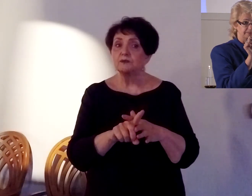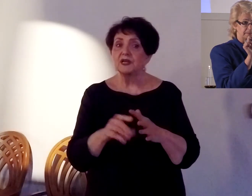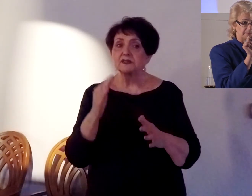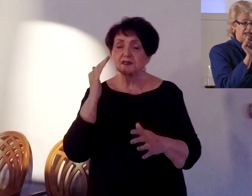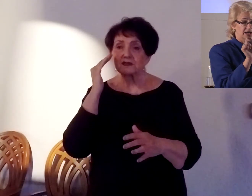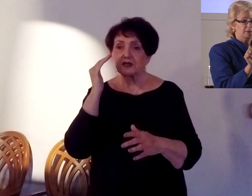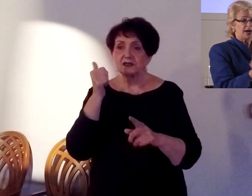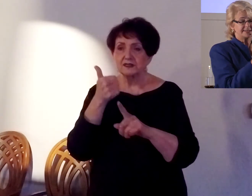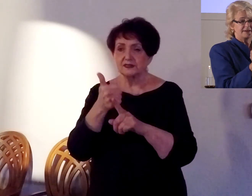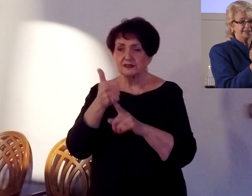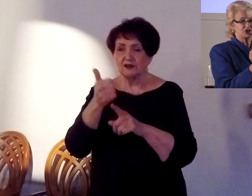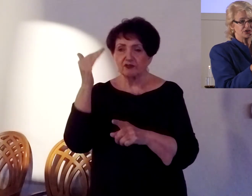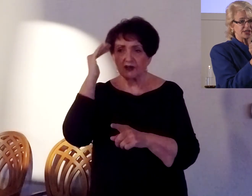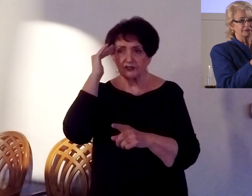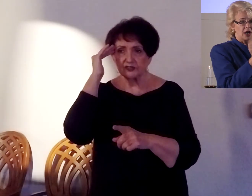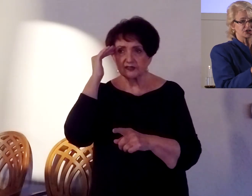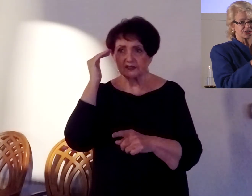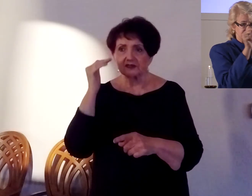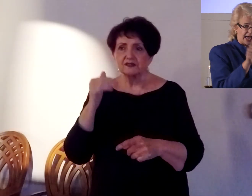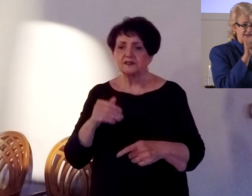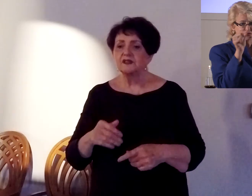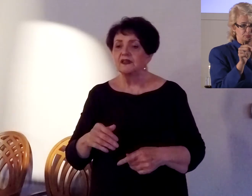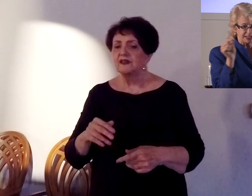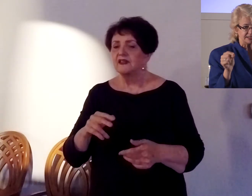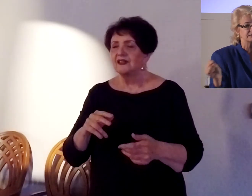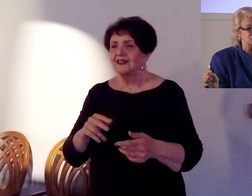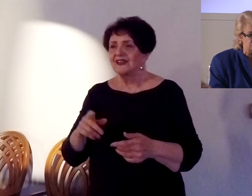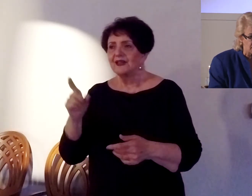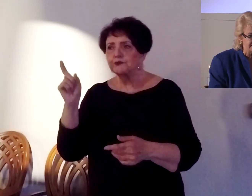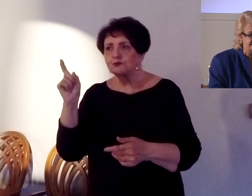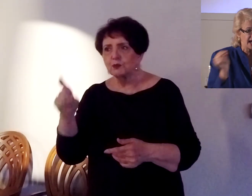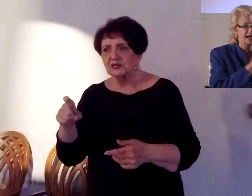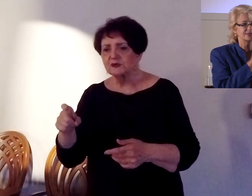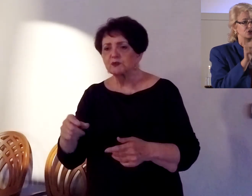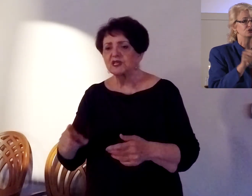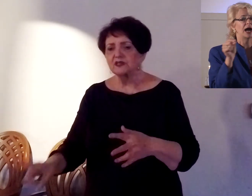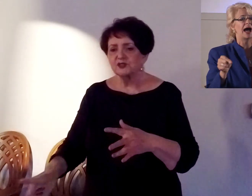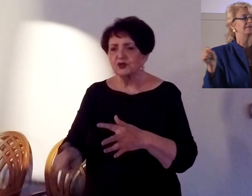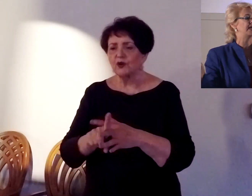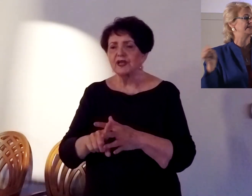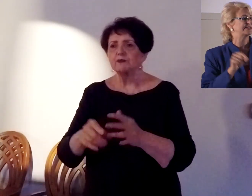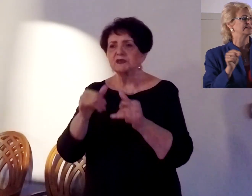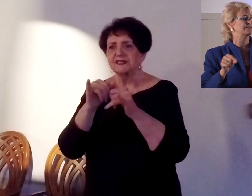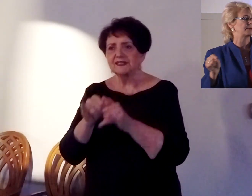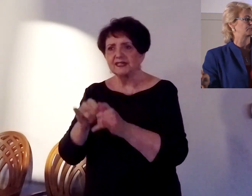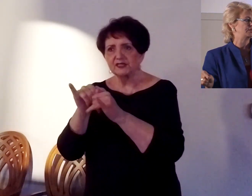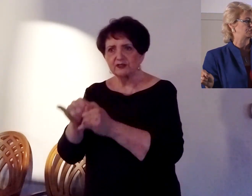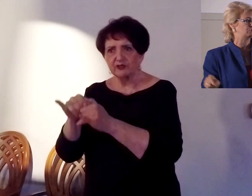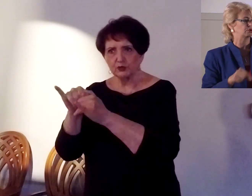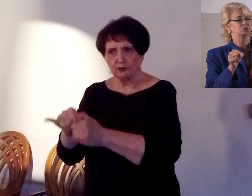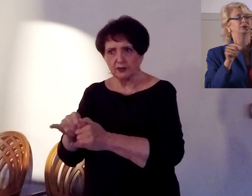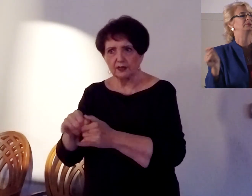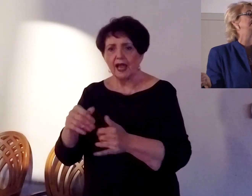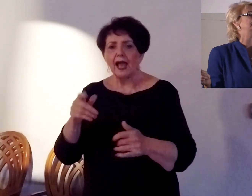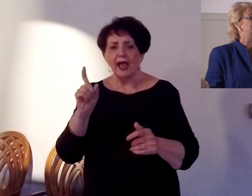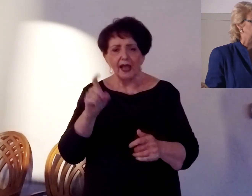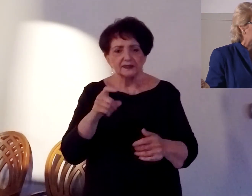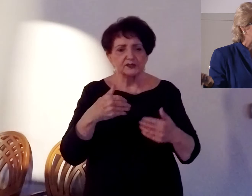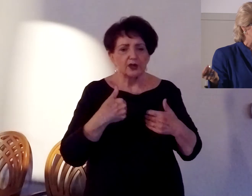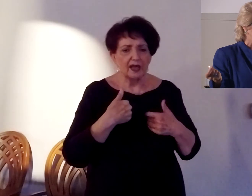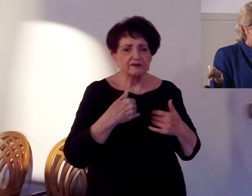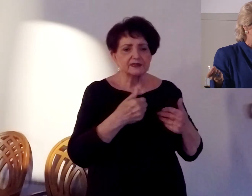self-consciousness. By definition, self-consciousness has to be individualized. It has to have a sense of separation, or it wouldn't